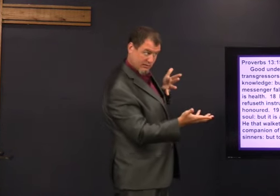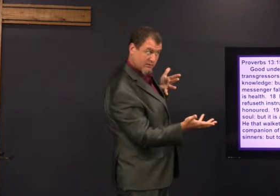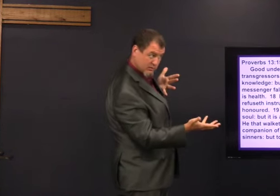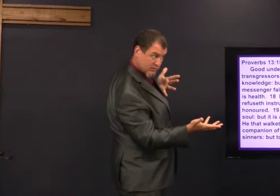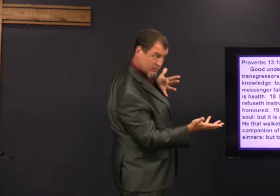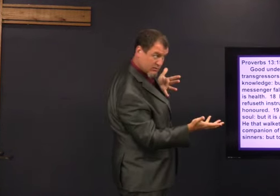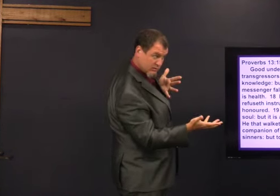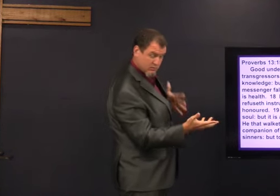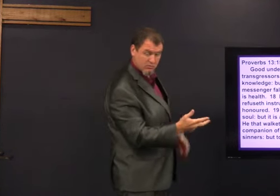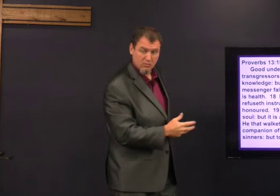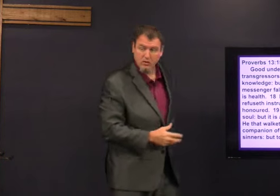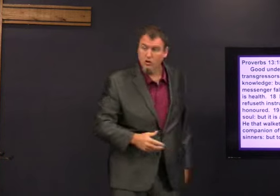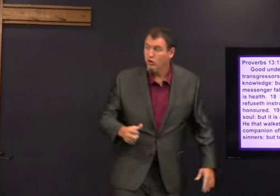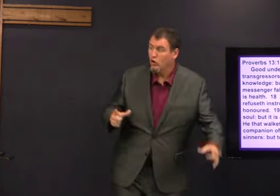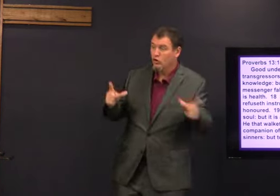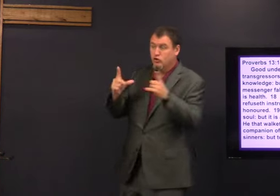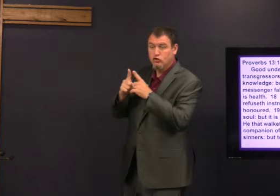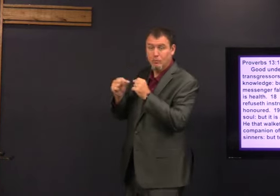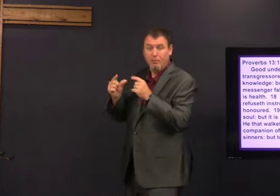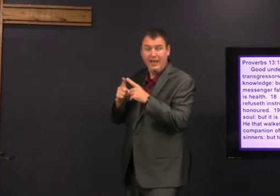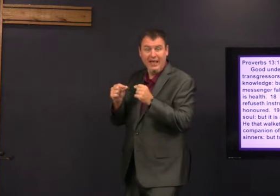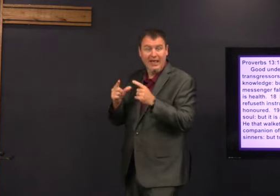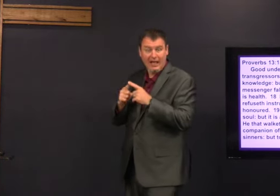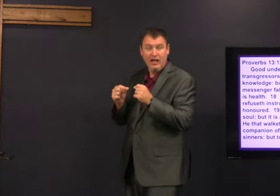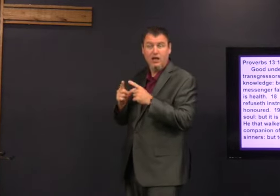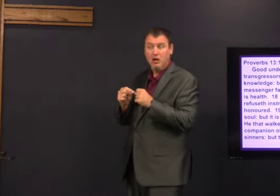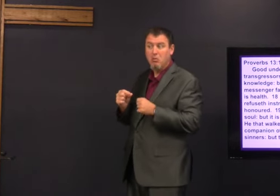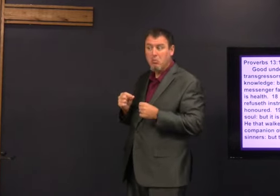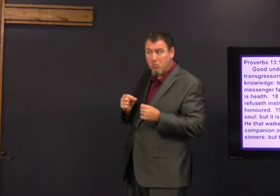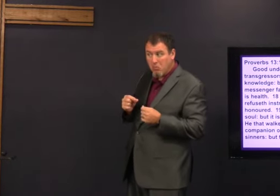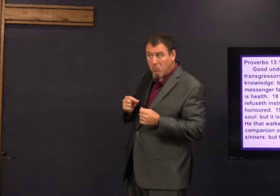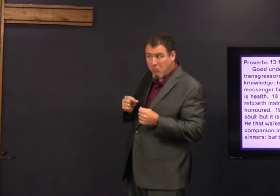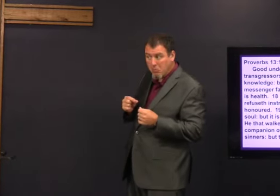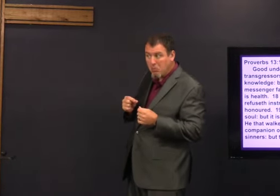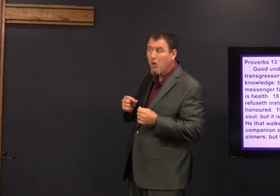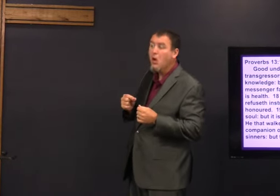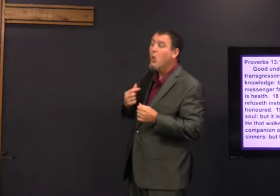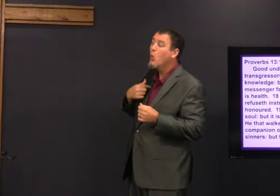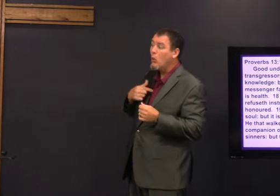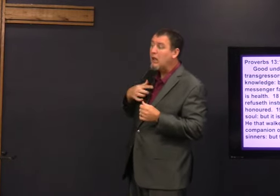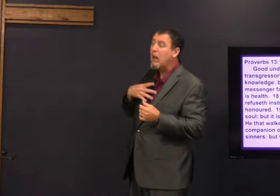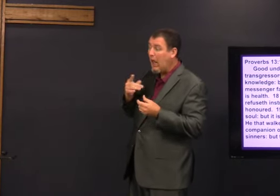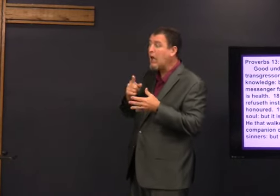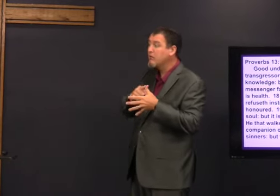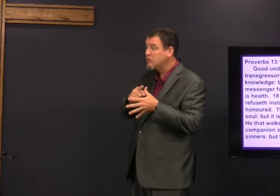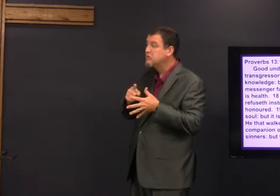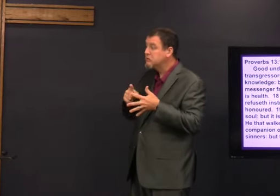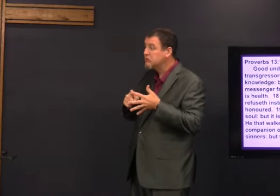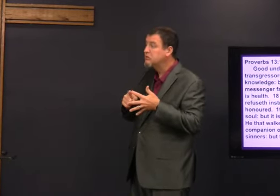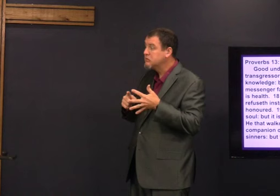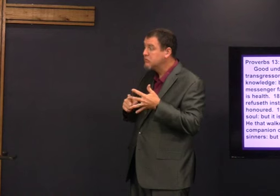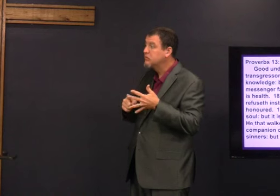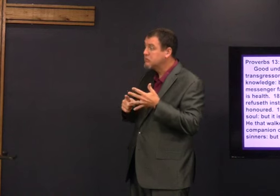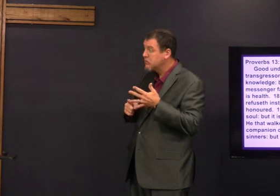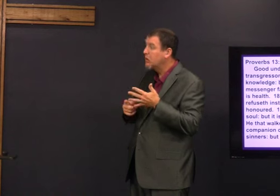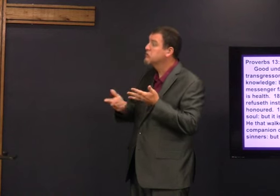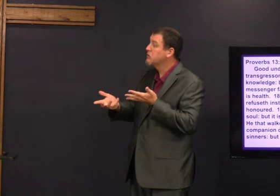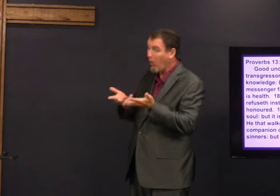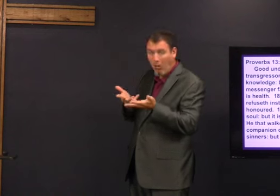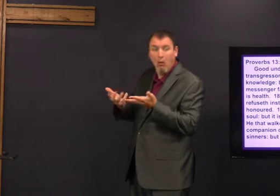and America would like this and this and this, the Japanese will listen and say, okay,